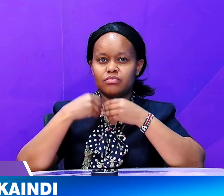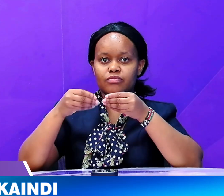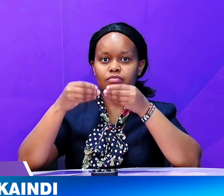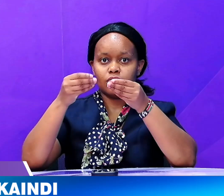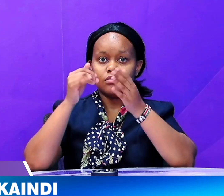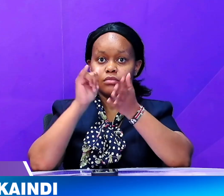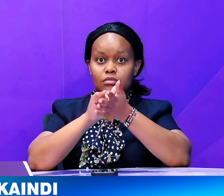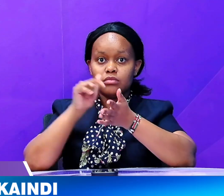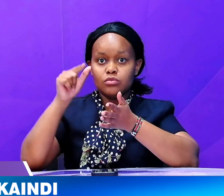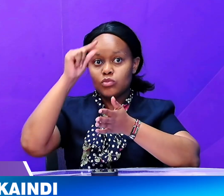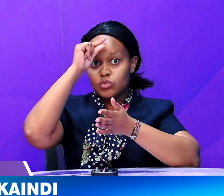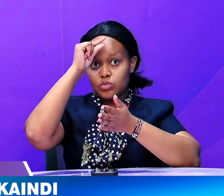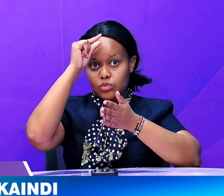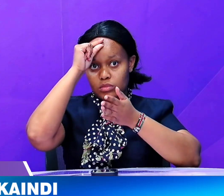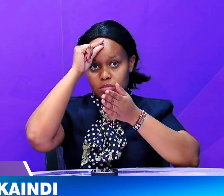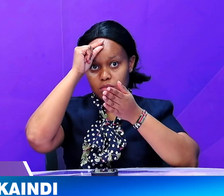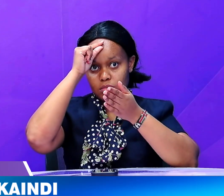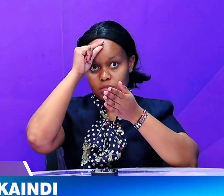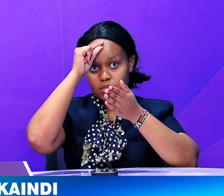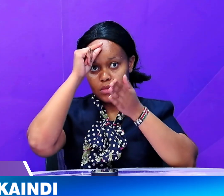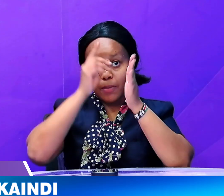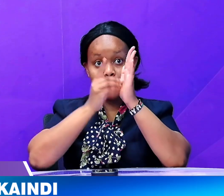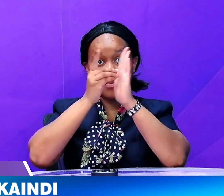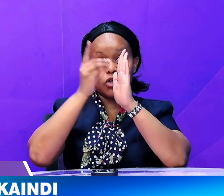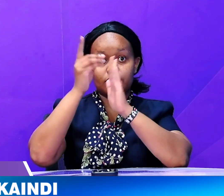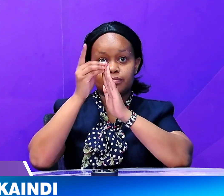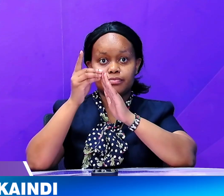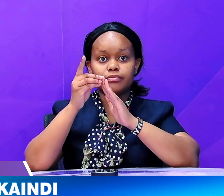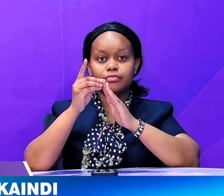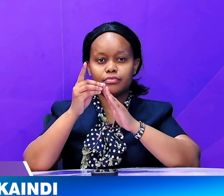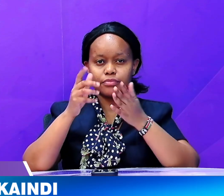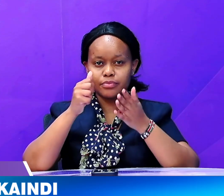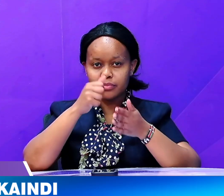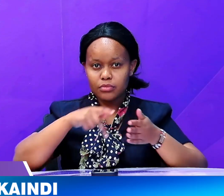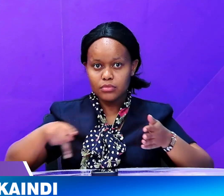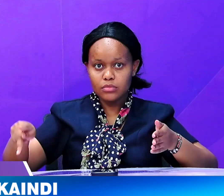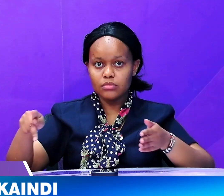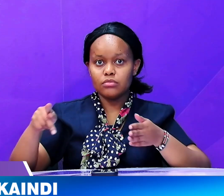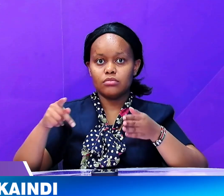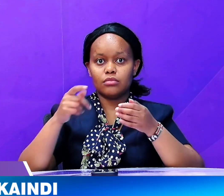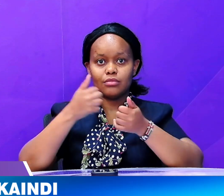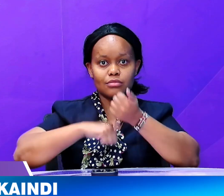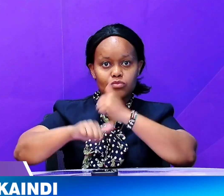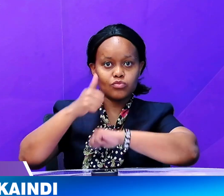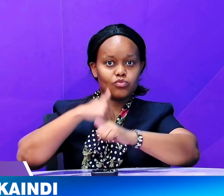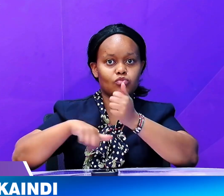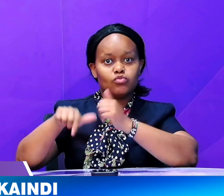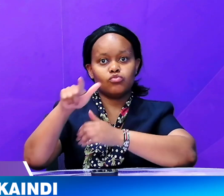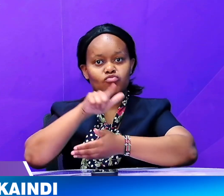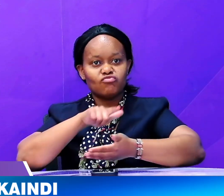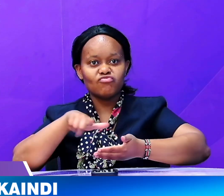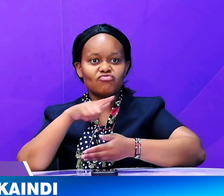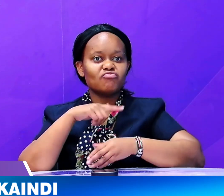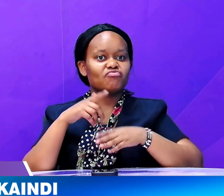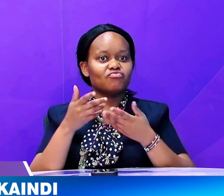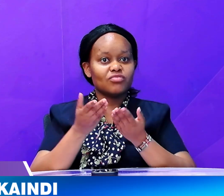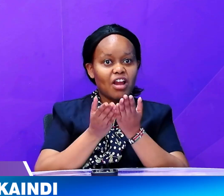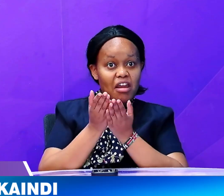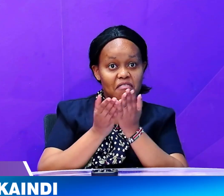Geoffrey Ruku has revealed that the government is developing a mobile app to track the activities and